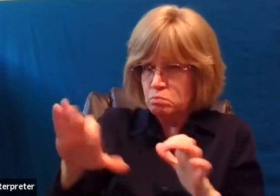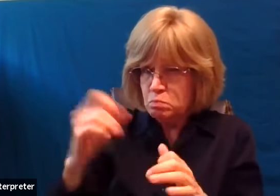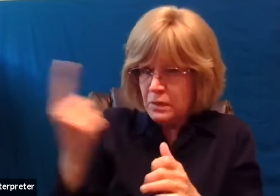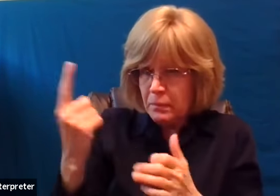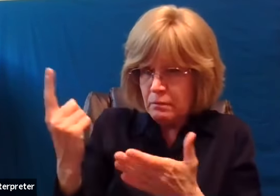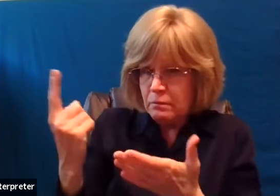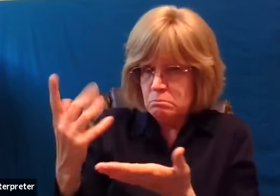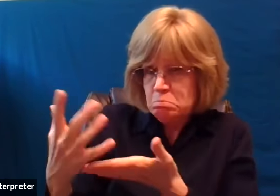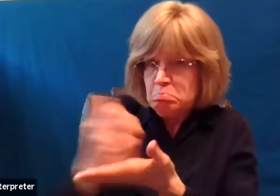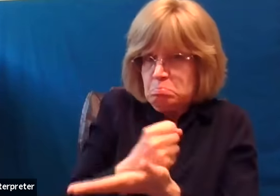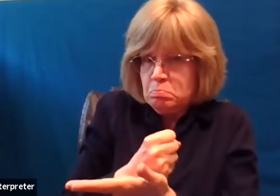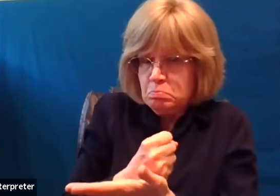it